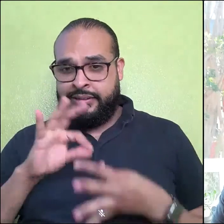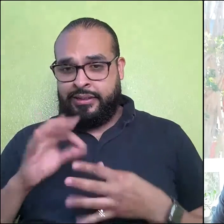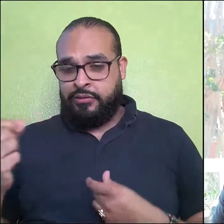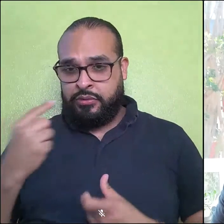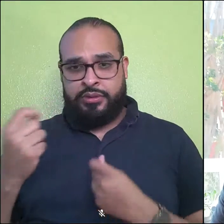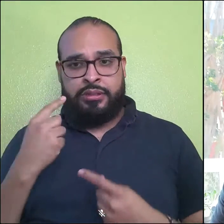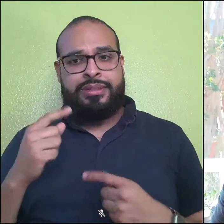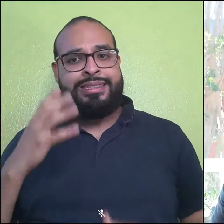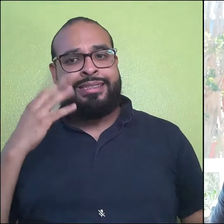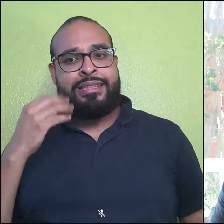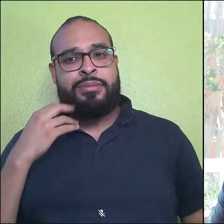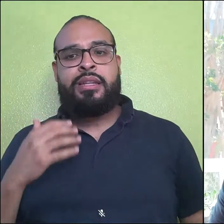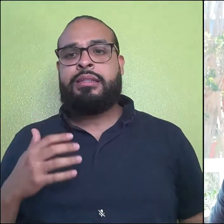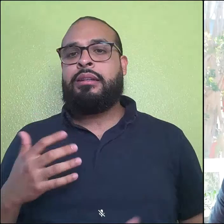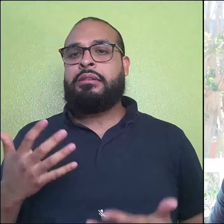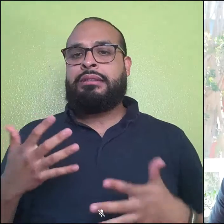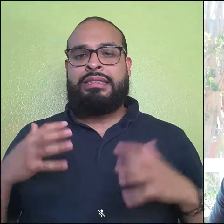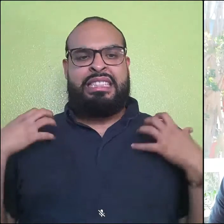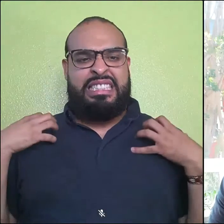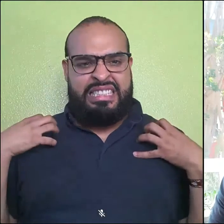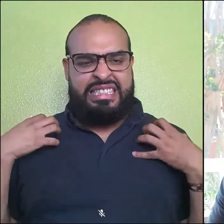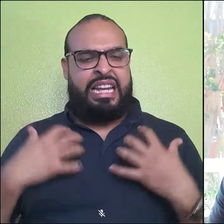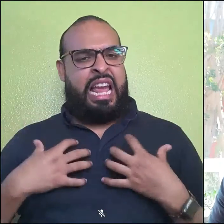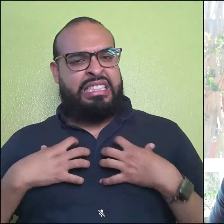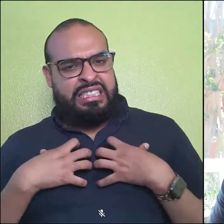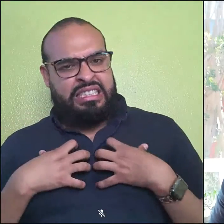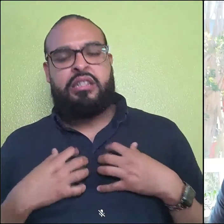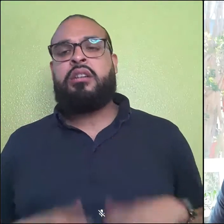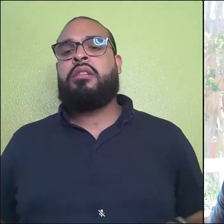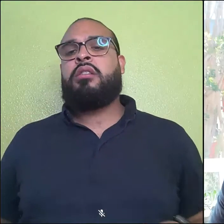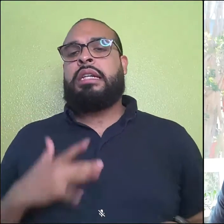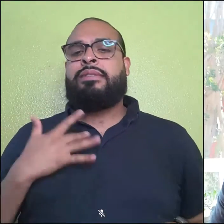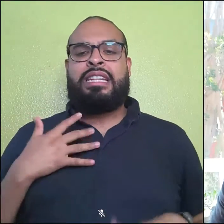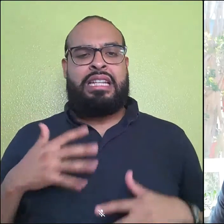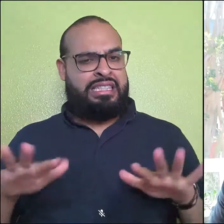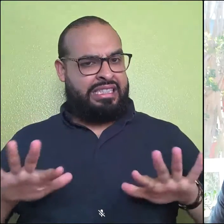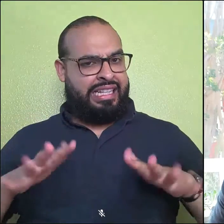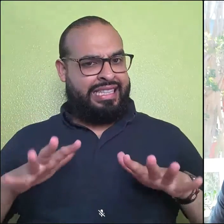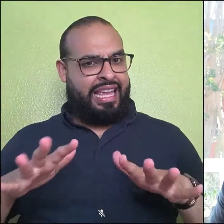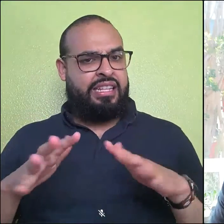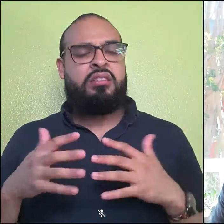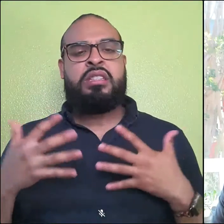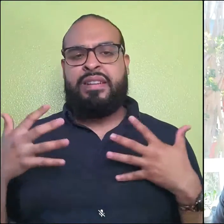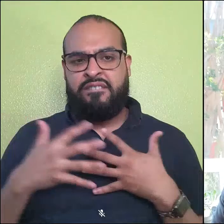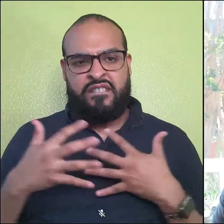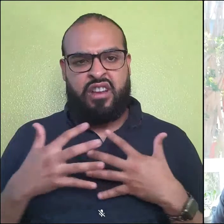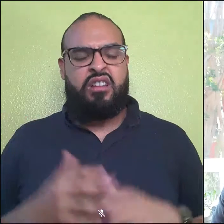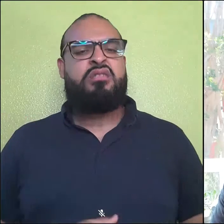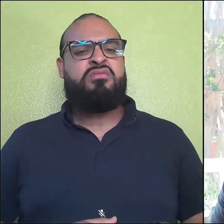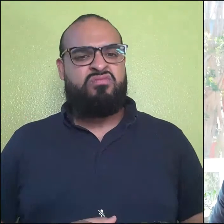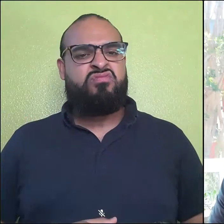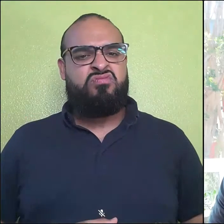and some gratitude. Um, yeah, let's just take a few minutes and really connect